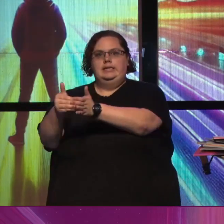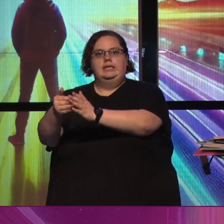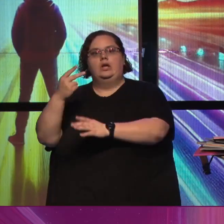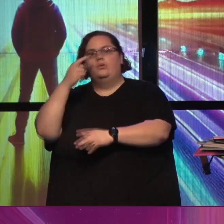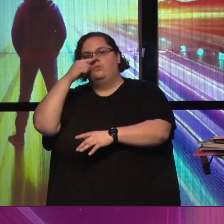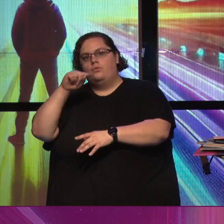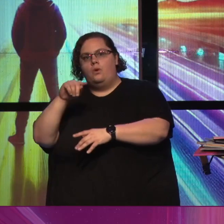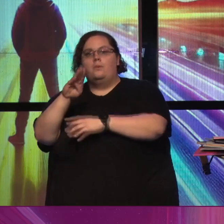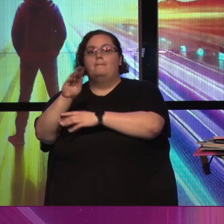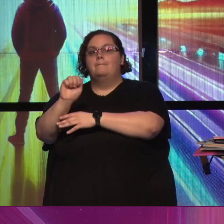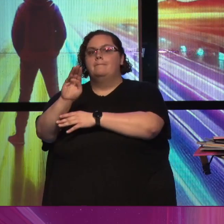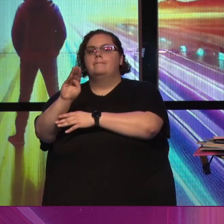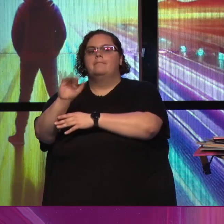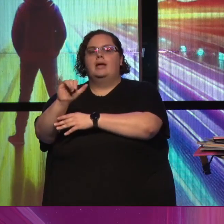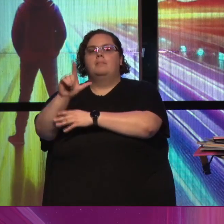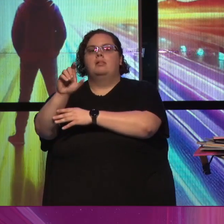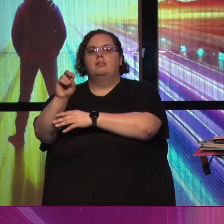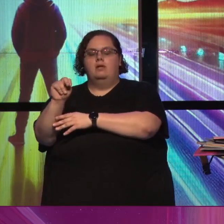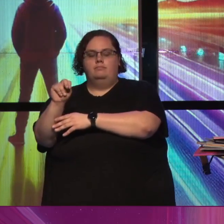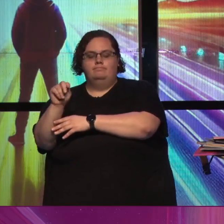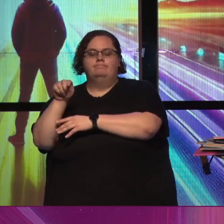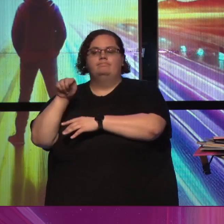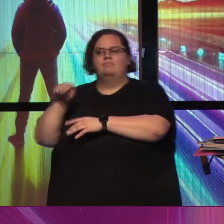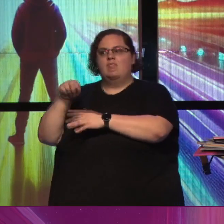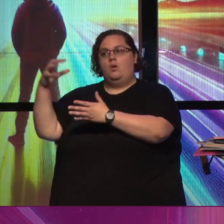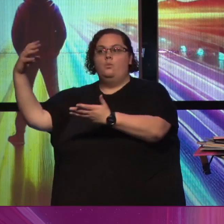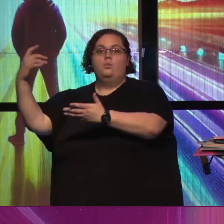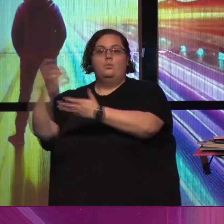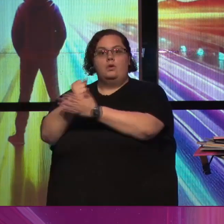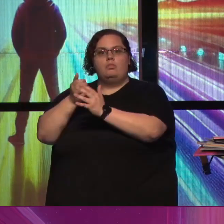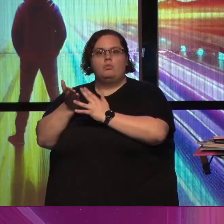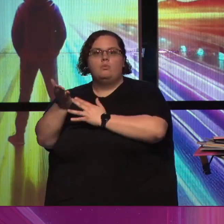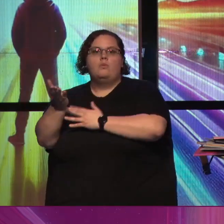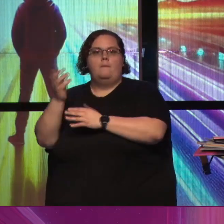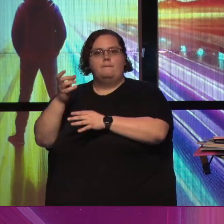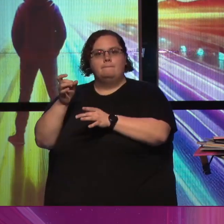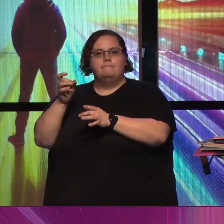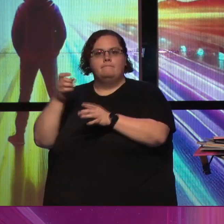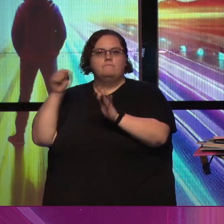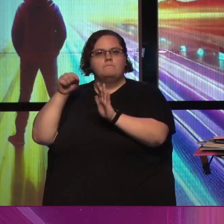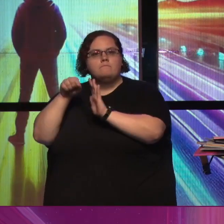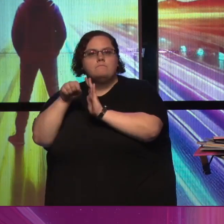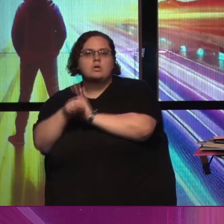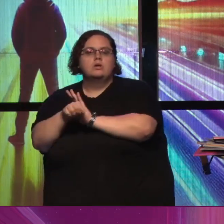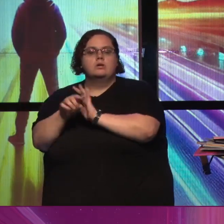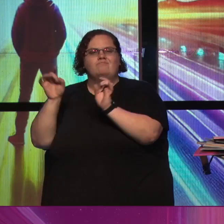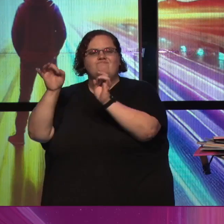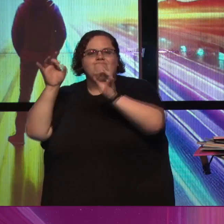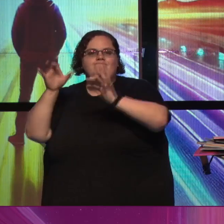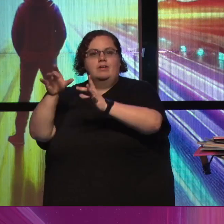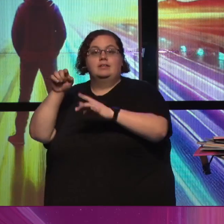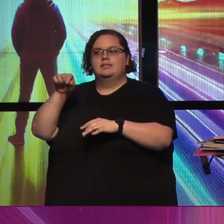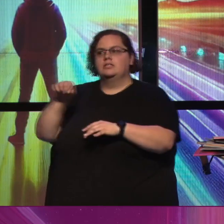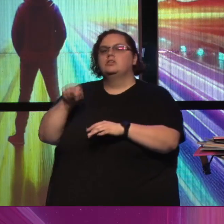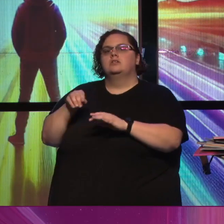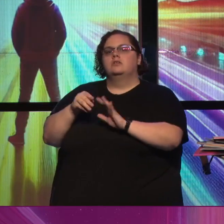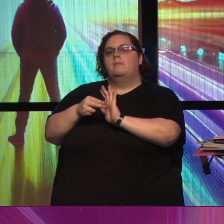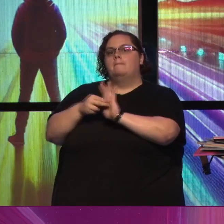in Babylon. Team Dragon finds victory through murder and violence. These are the marks of the beast,